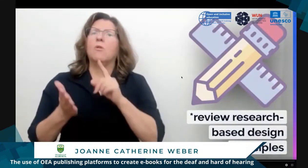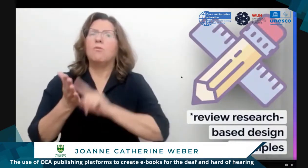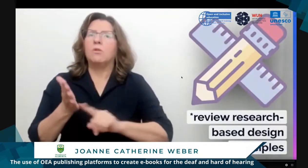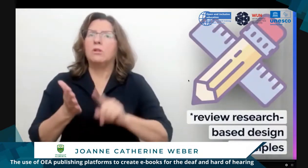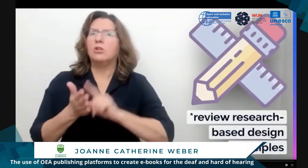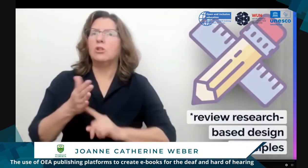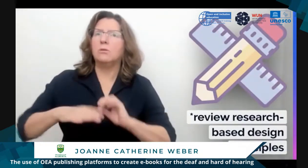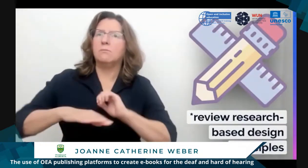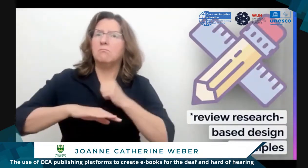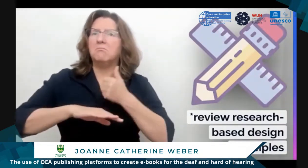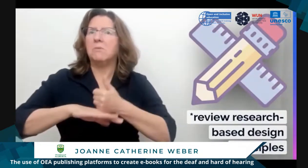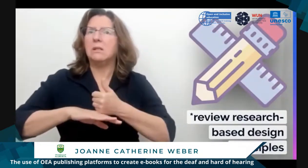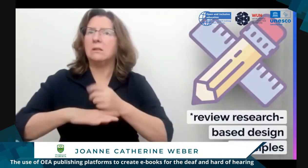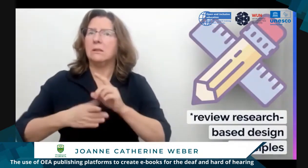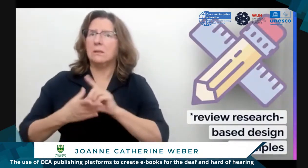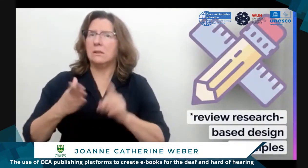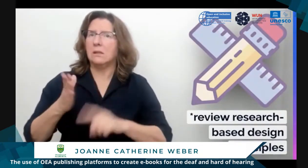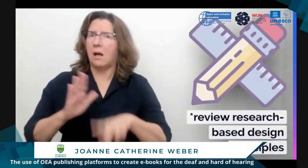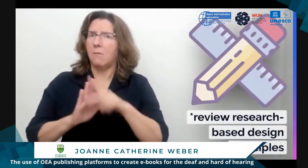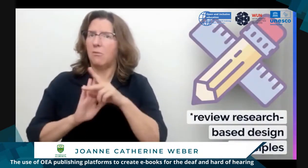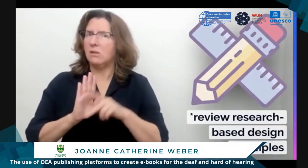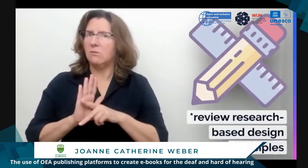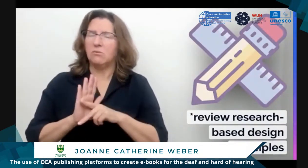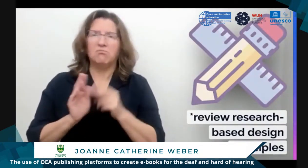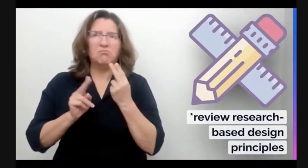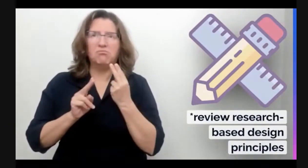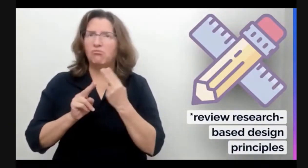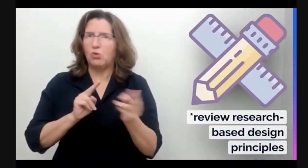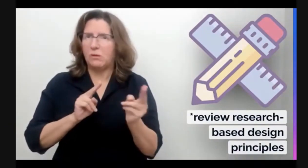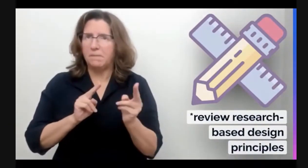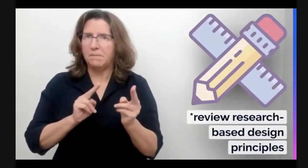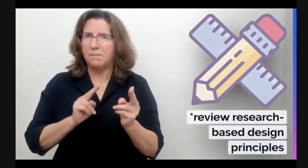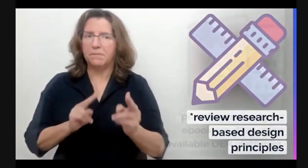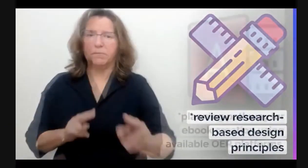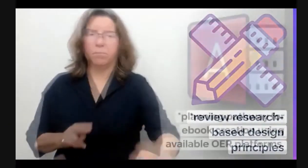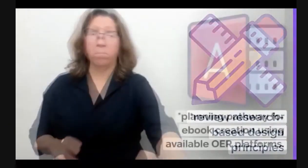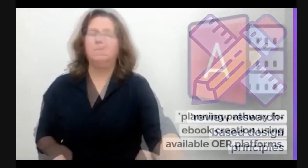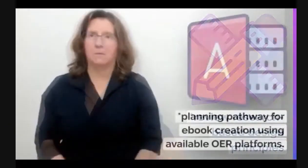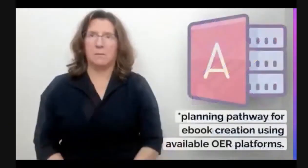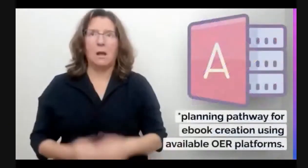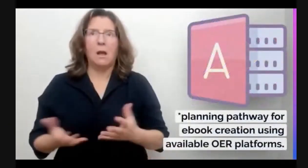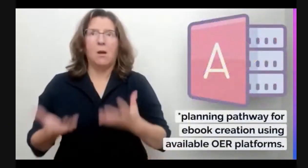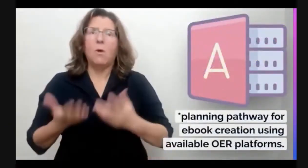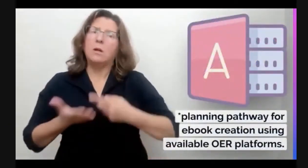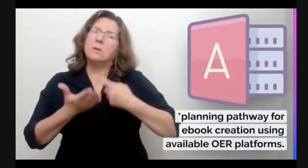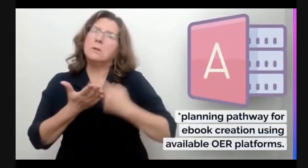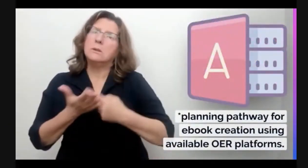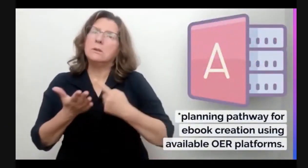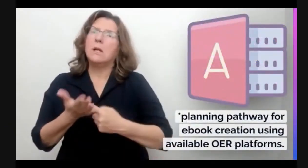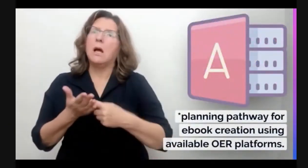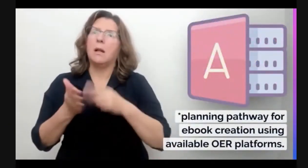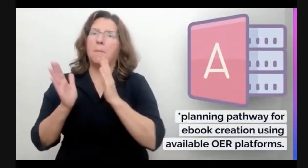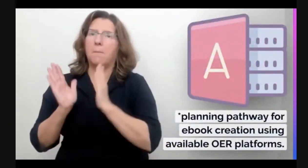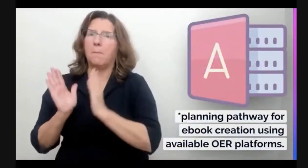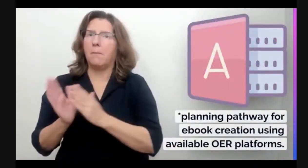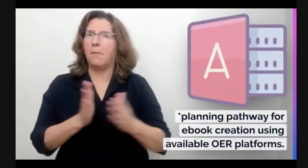First, I will do a quick review of the research-based design principles.